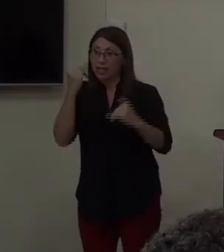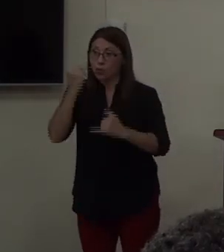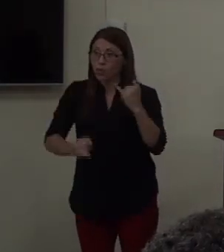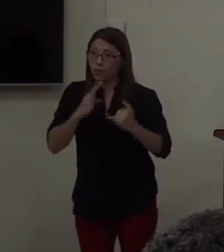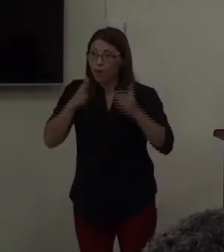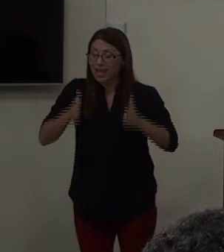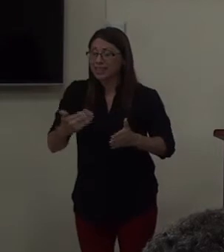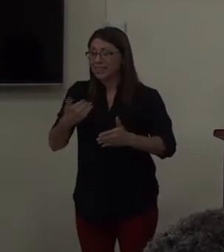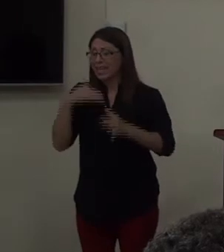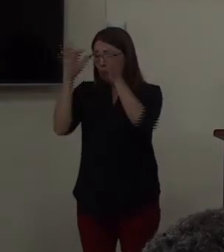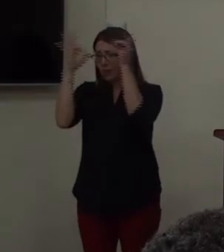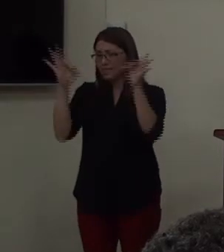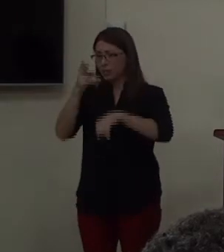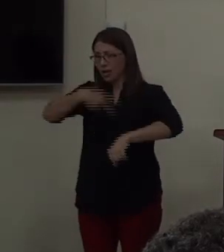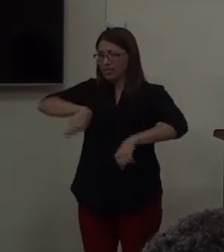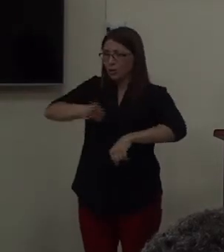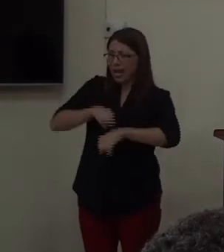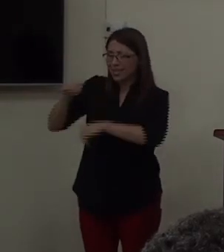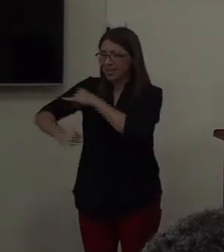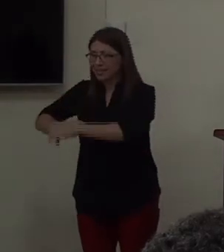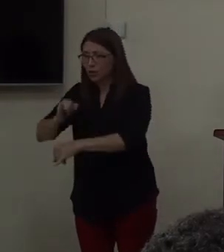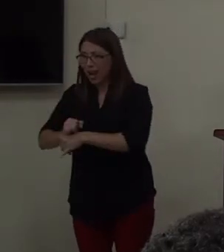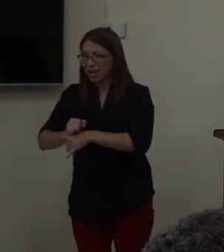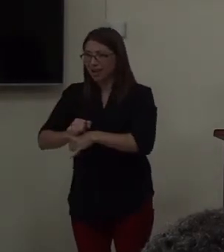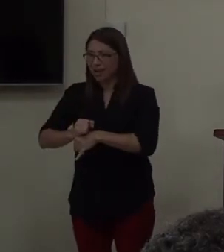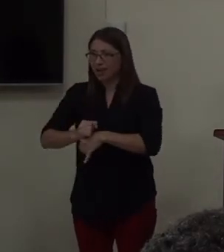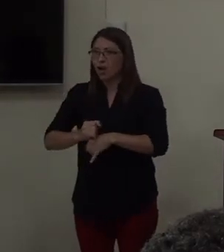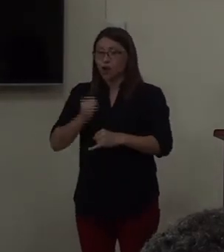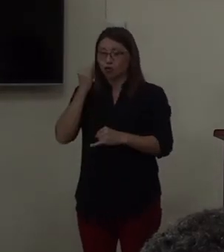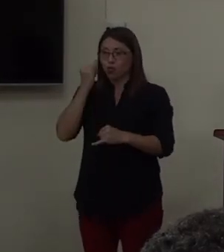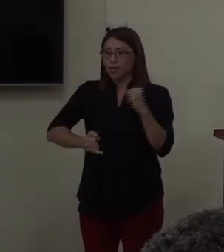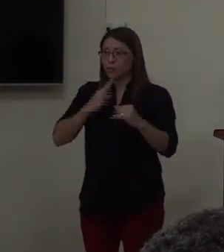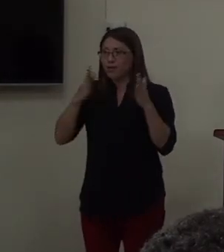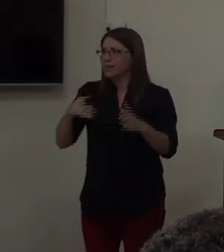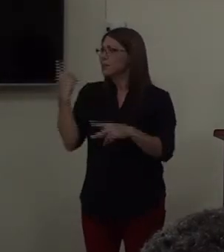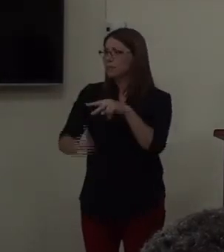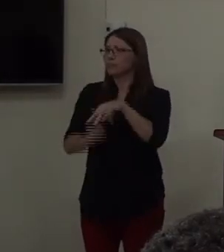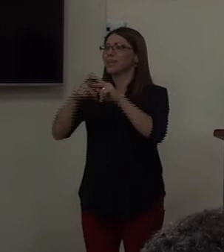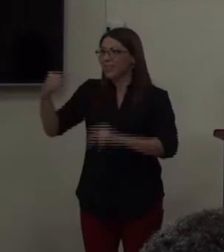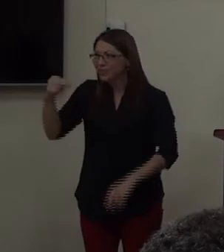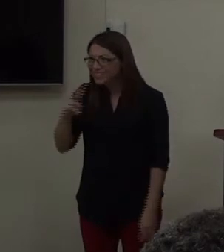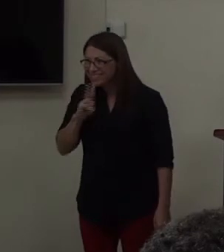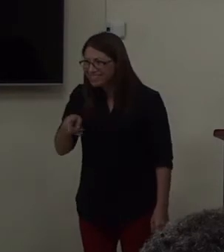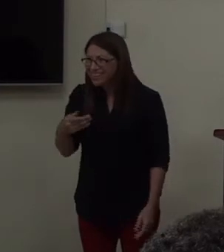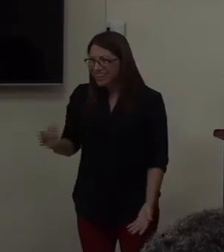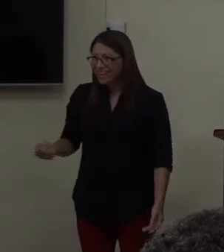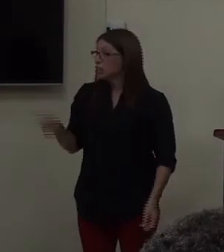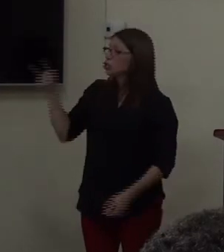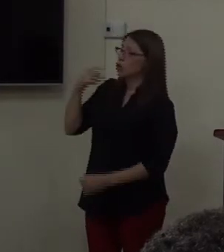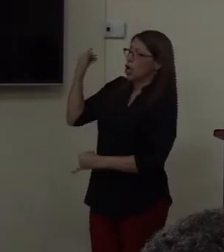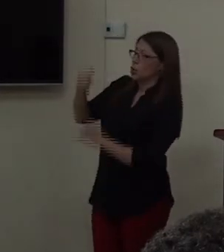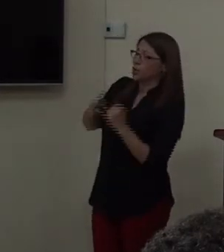e internacional. Los últimos hablantes, ¿verdad? Todo el mundo sale en las noticias, ¿verdad? Este último hablante le asegura